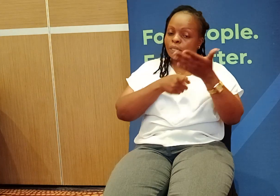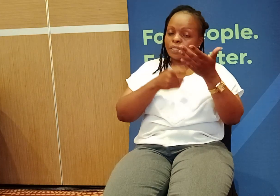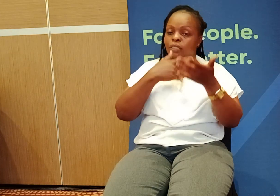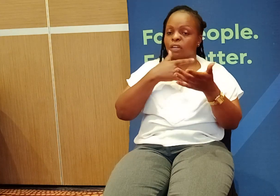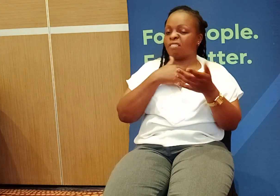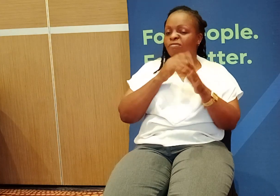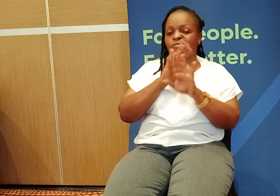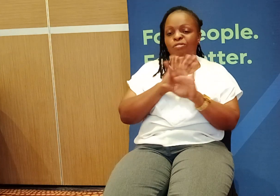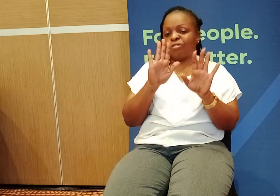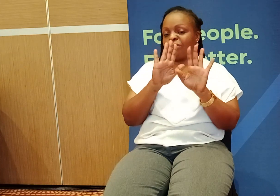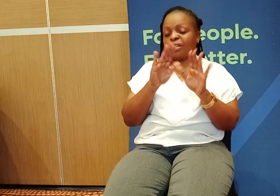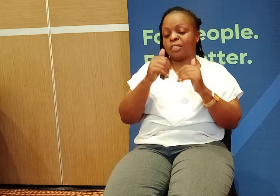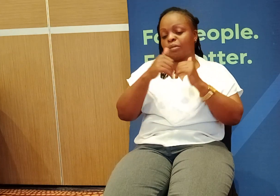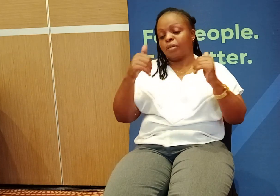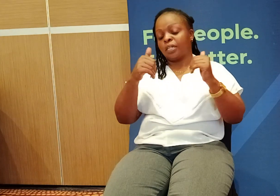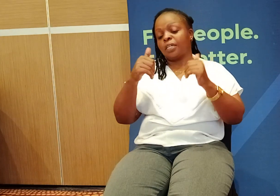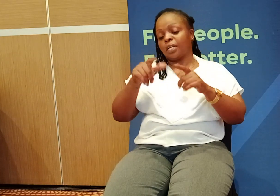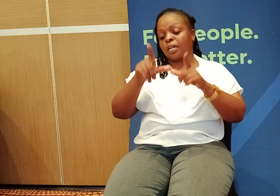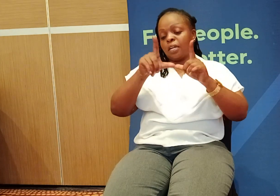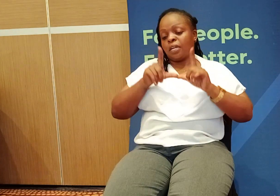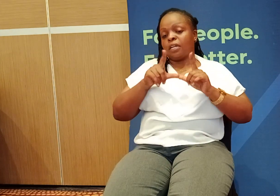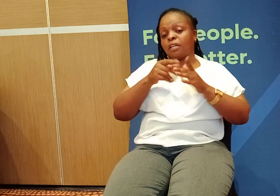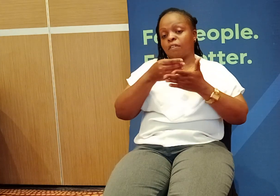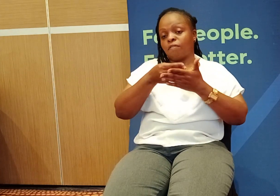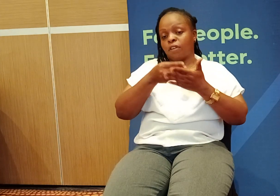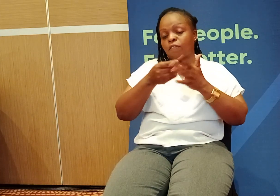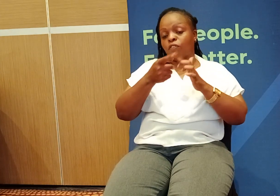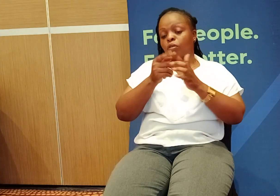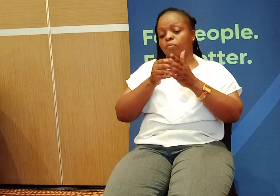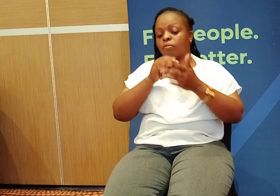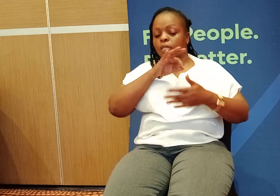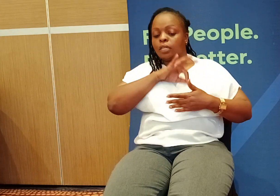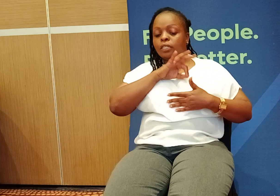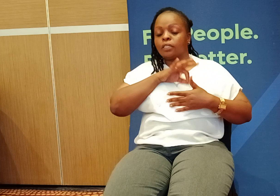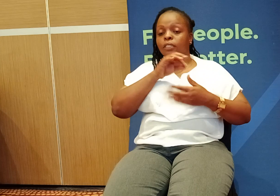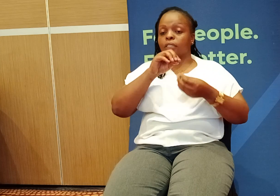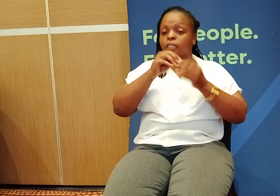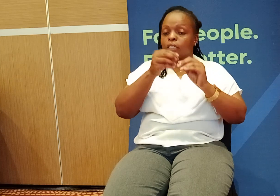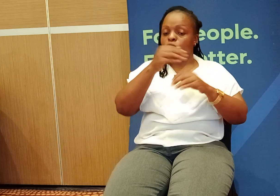longer separating lending fees from interest rates, so it's all combined, it is one.